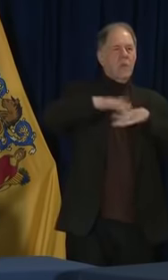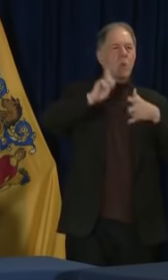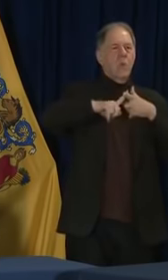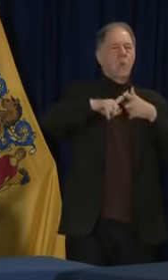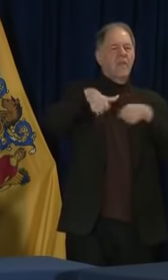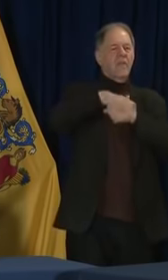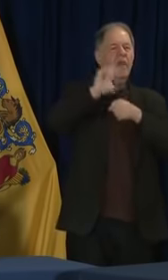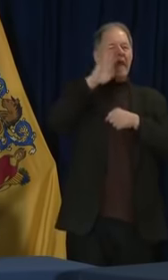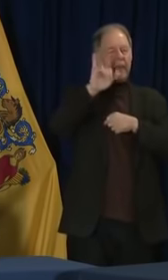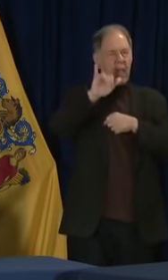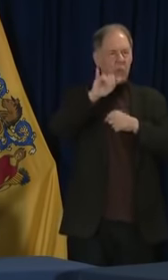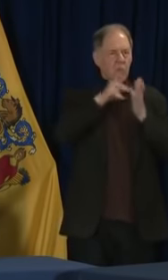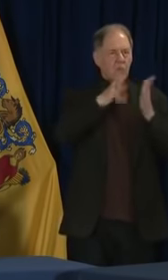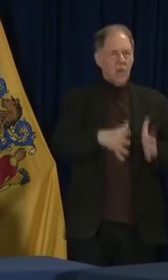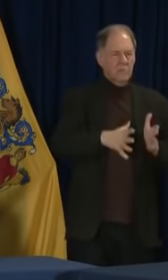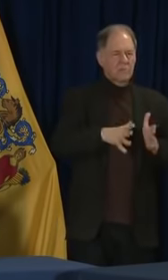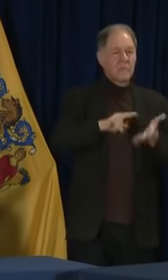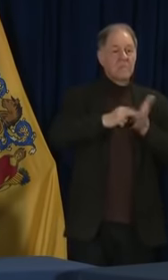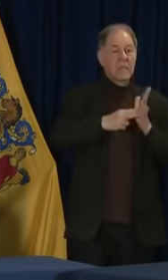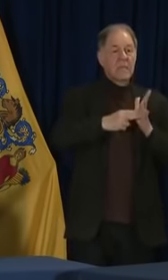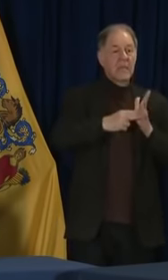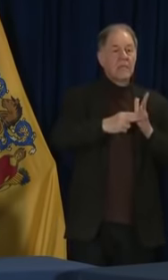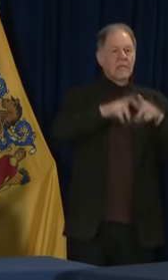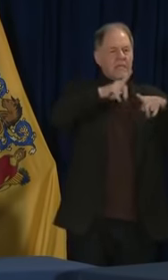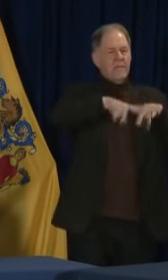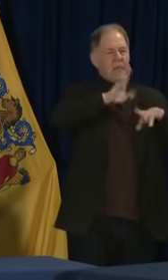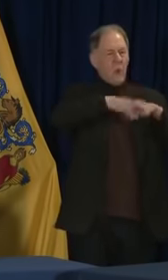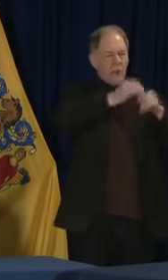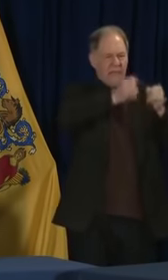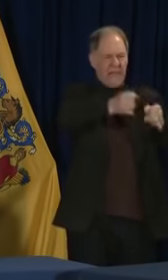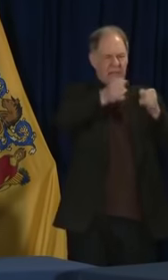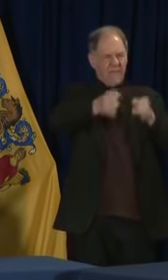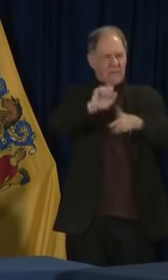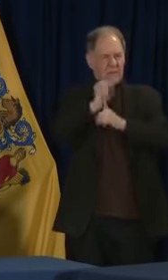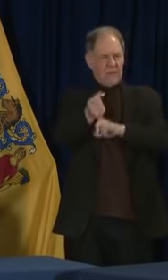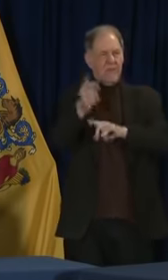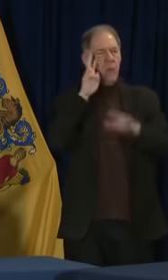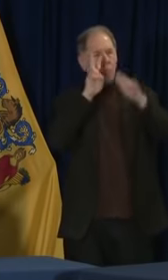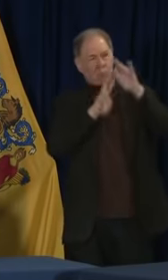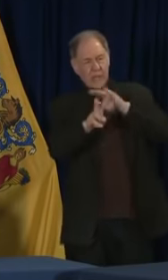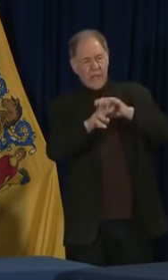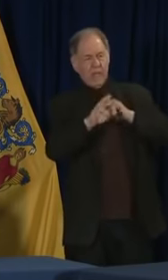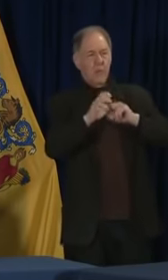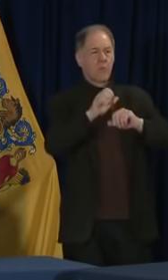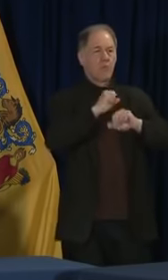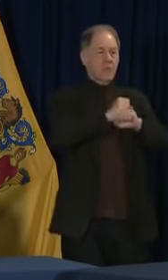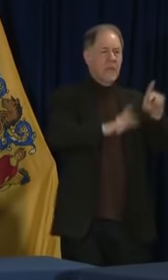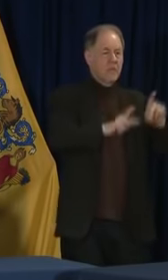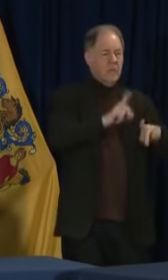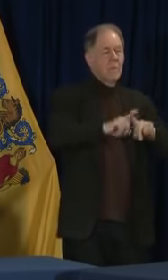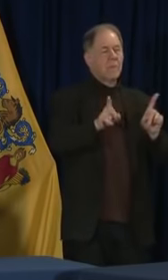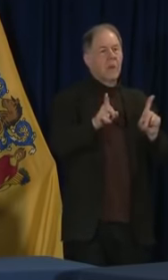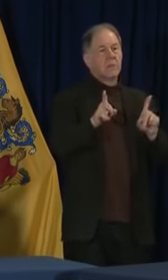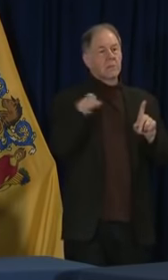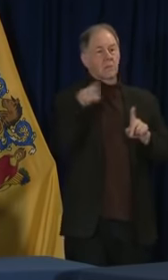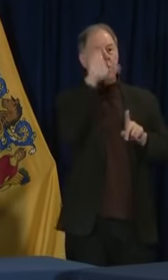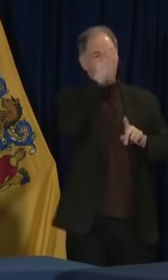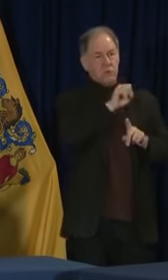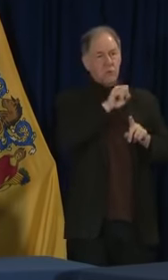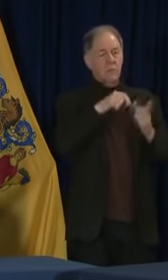a case-specific analysis, and they will try to protect behavior, but everyone should assume it